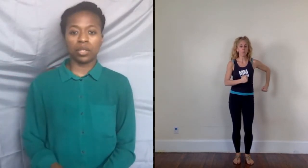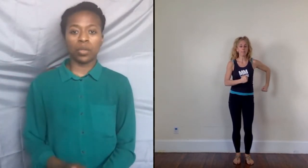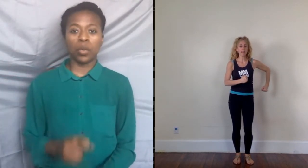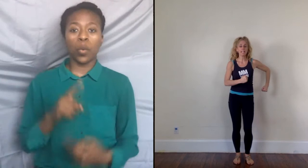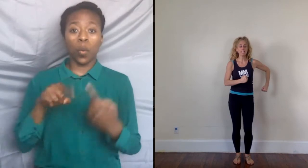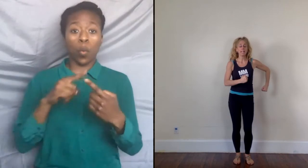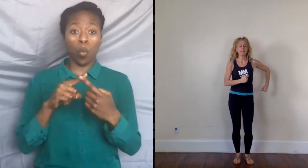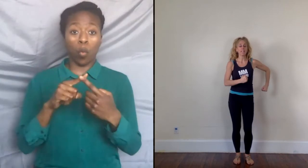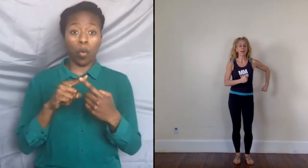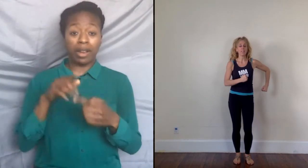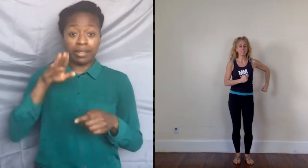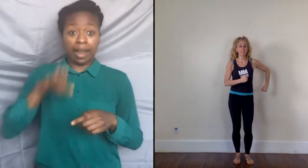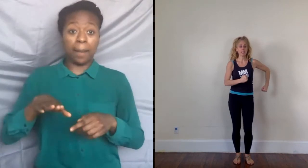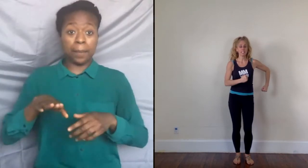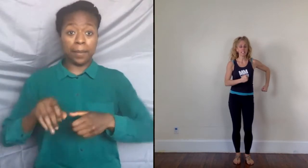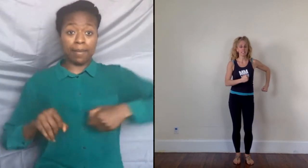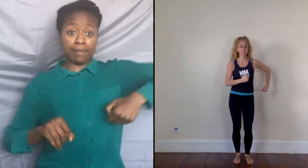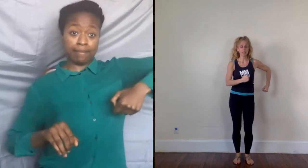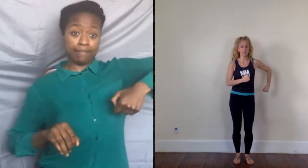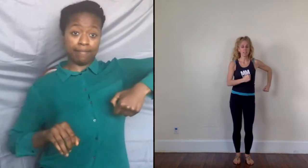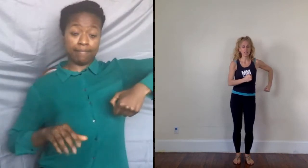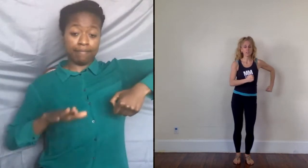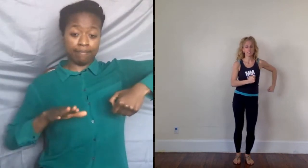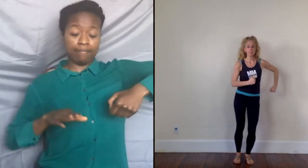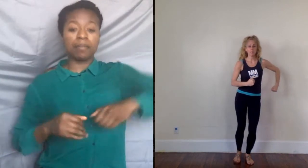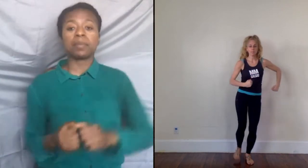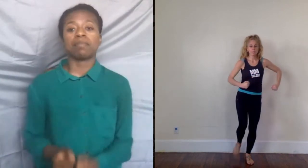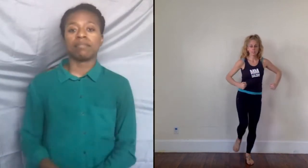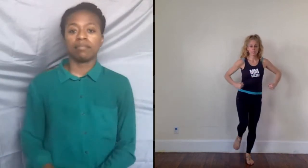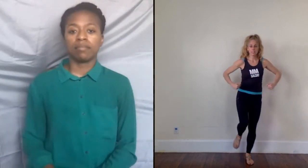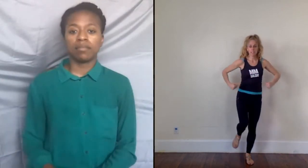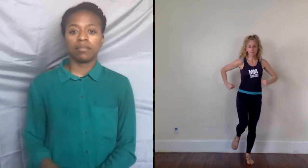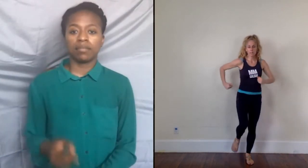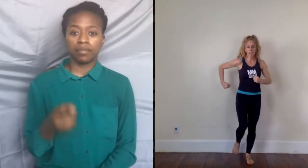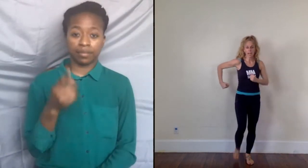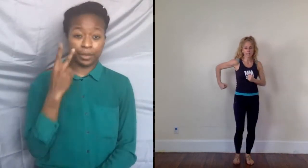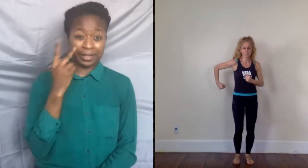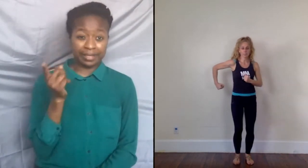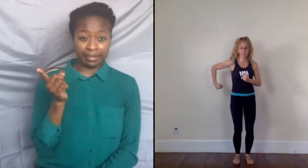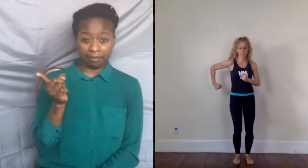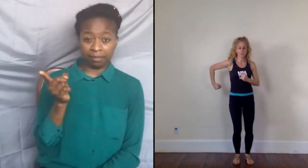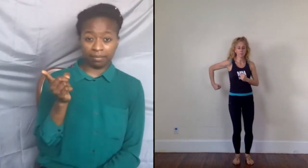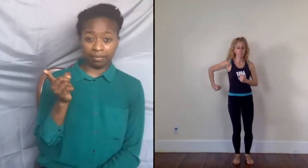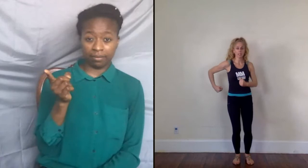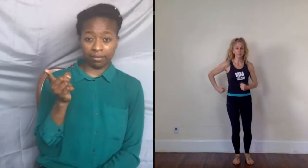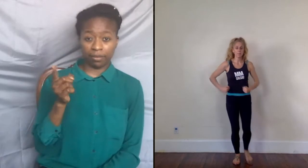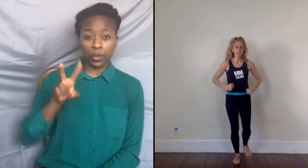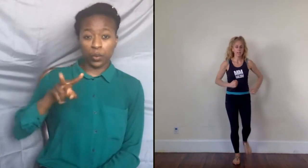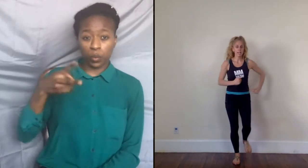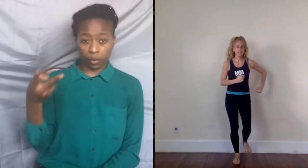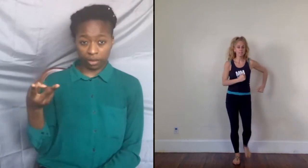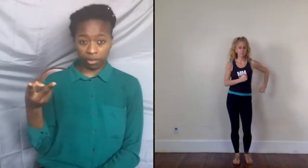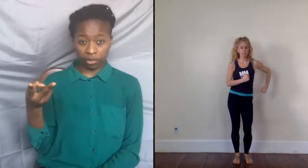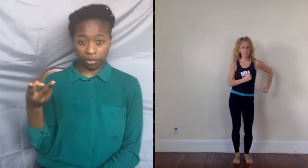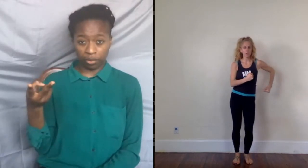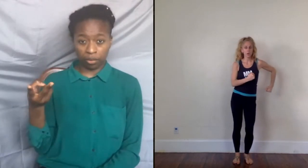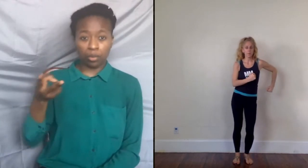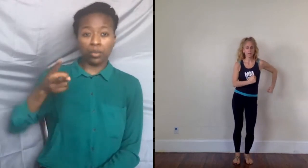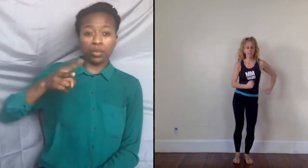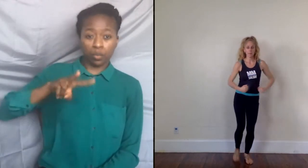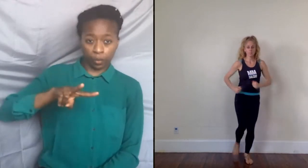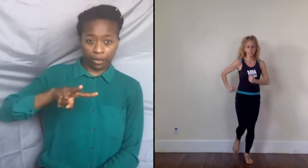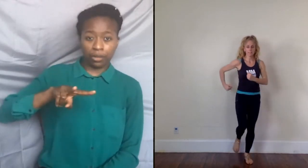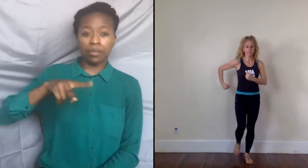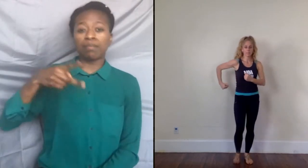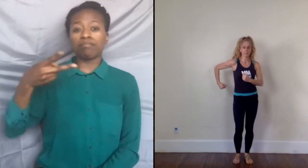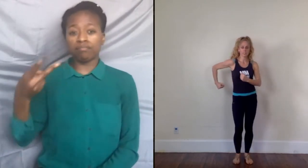the arm back and the other leg has the hand front. So as I pick up the foot to step, I switch. Pick up and switch.